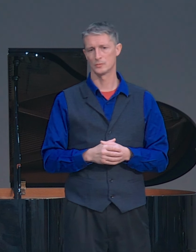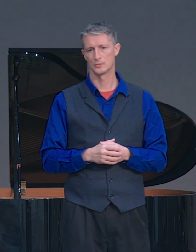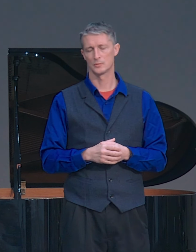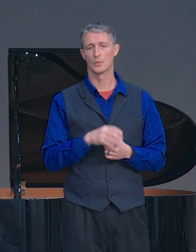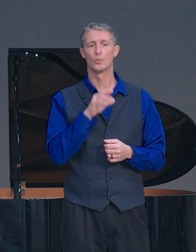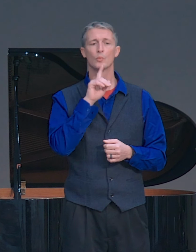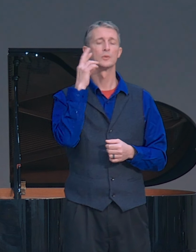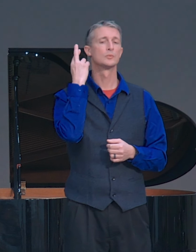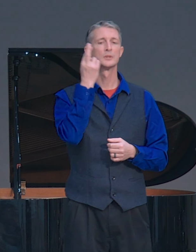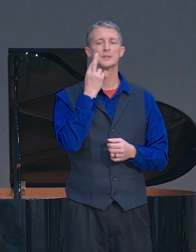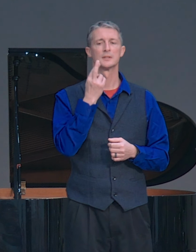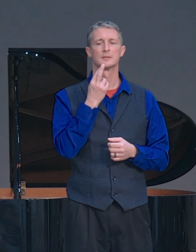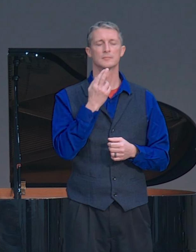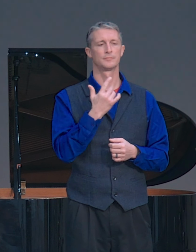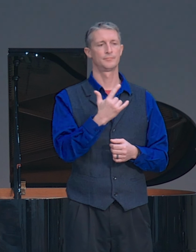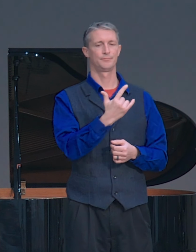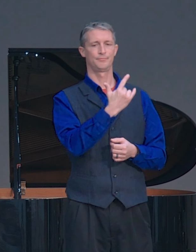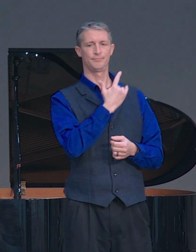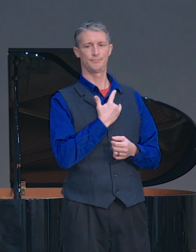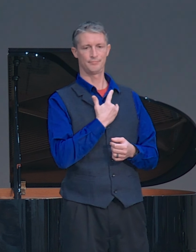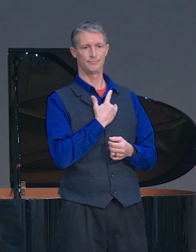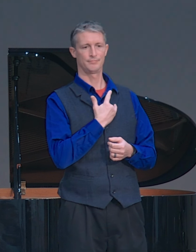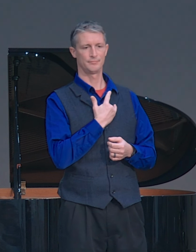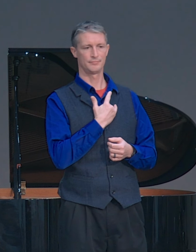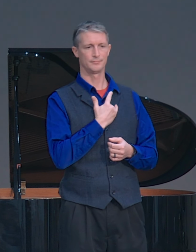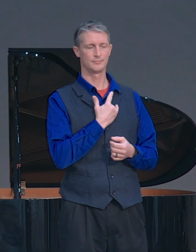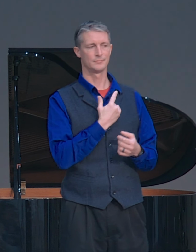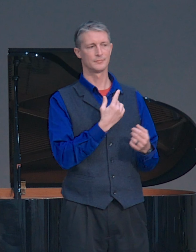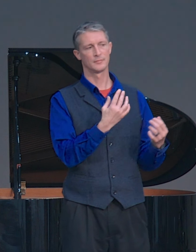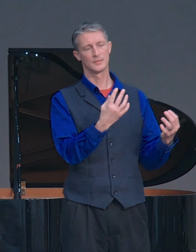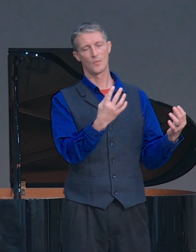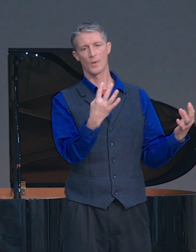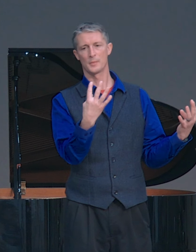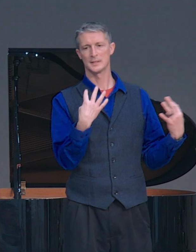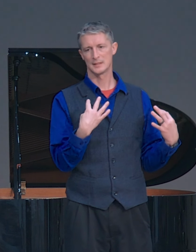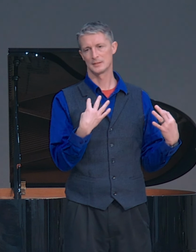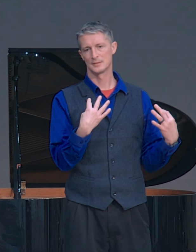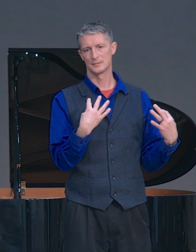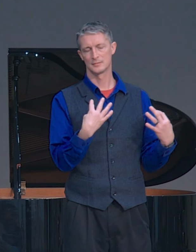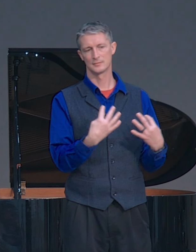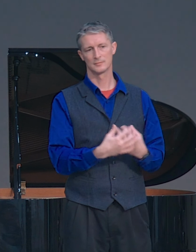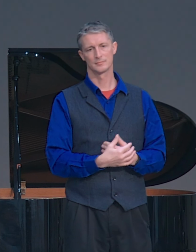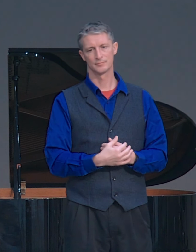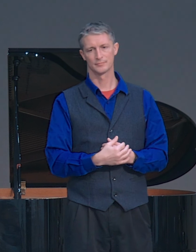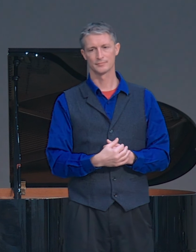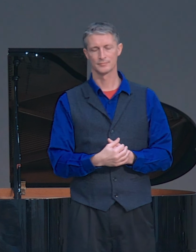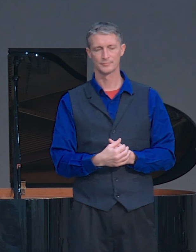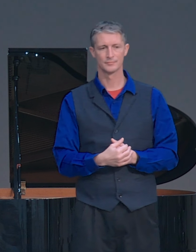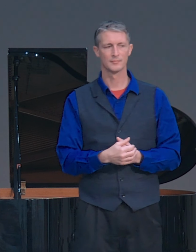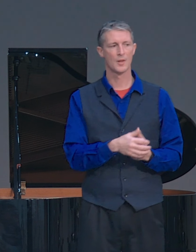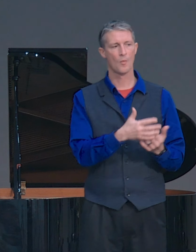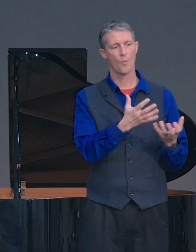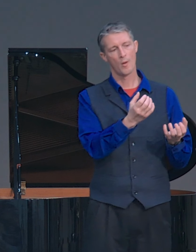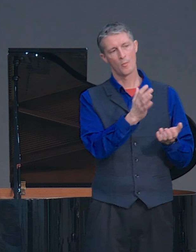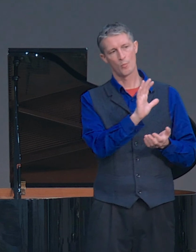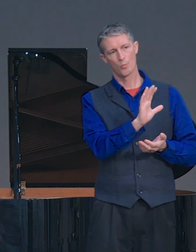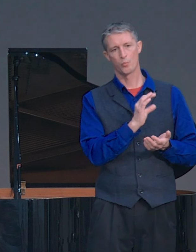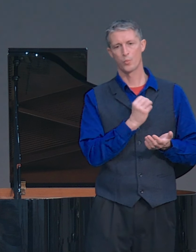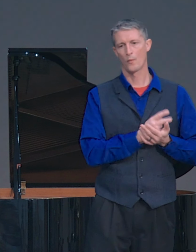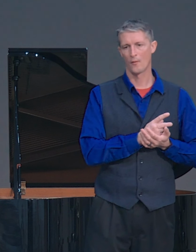It was simply to be seen and affirmed and approved